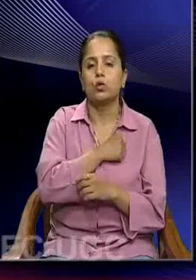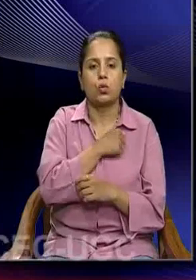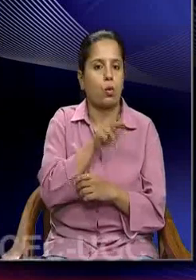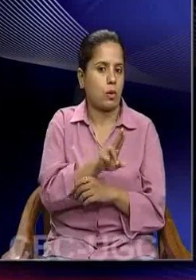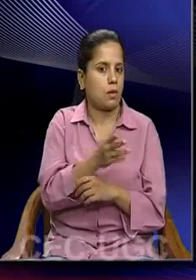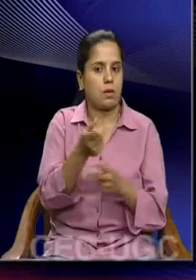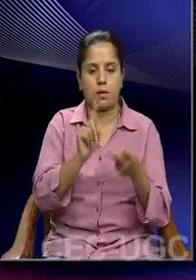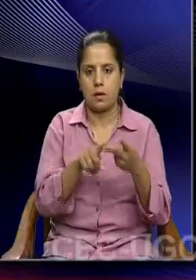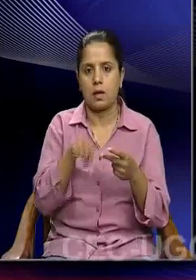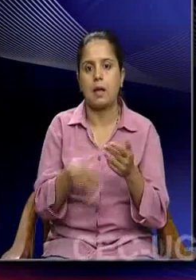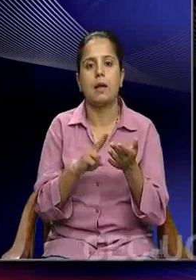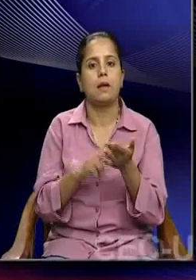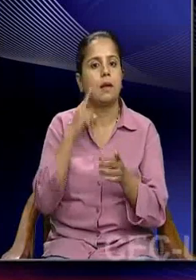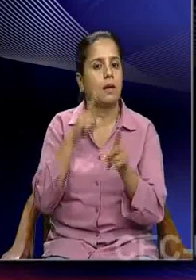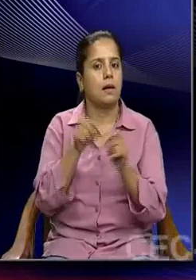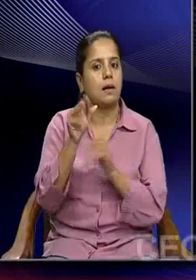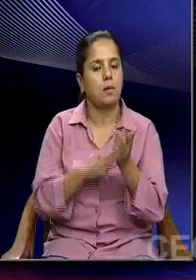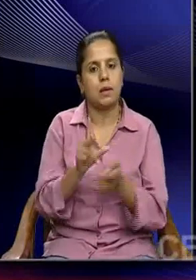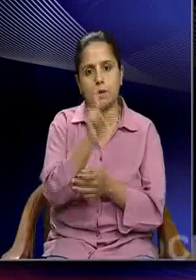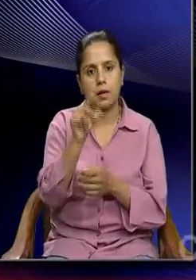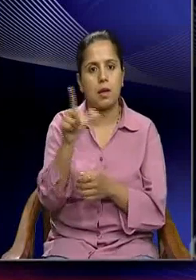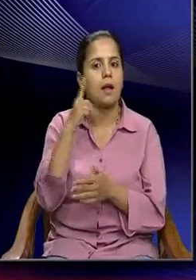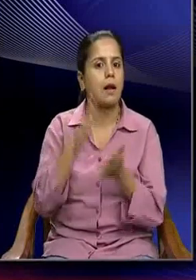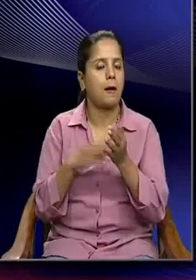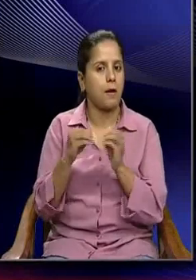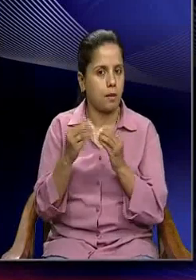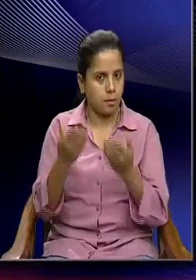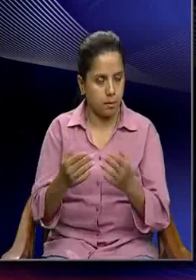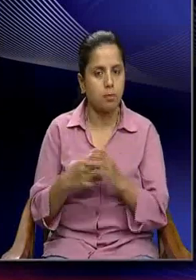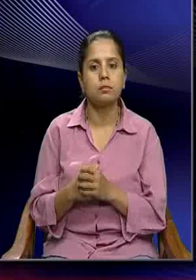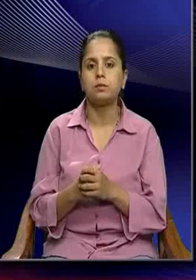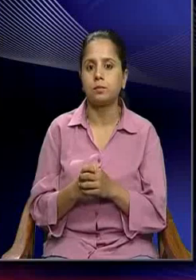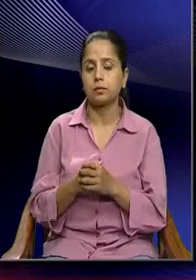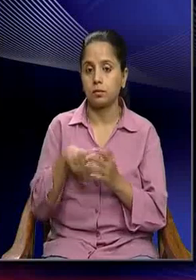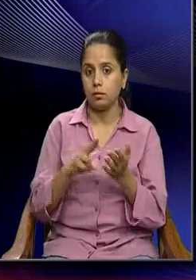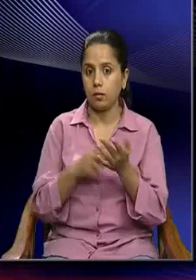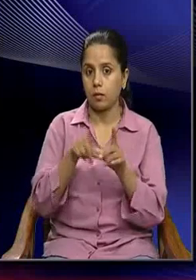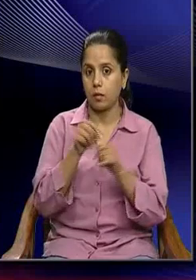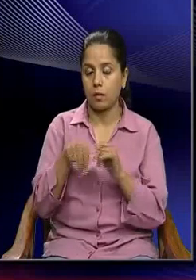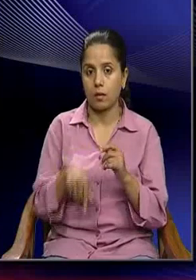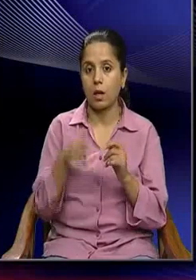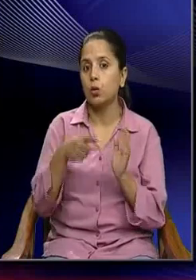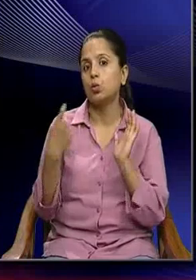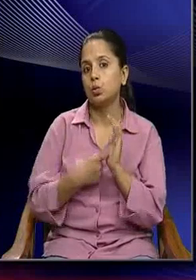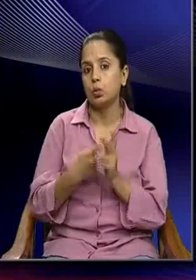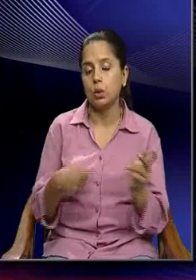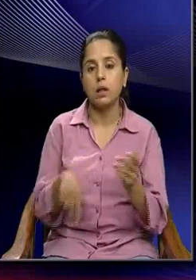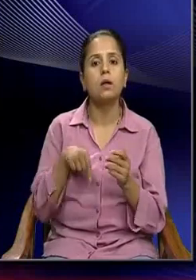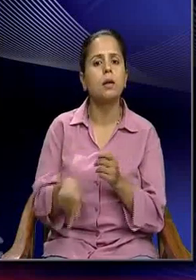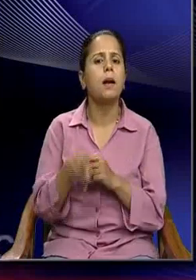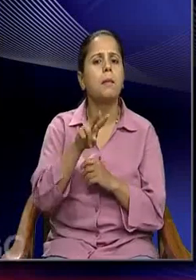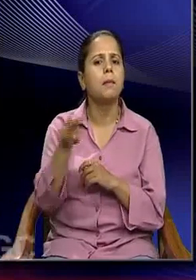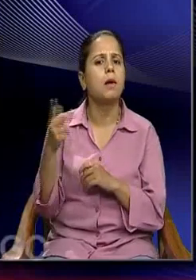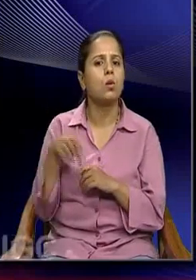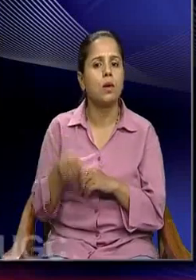After Yam, let's move on to the second limb, which is Niam. So in Ashtang Yoga, Niam refers to